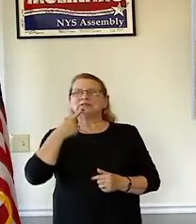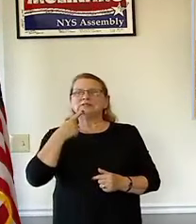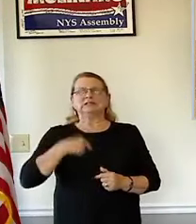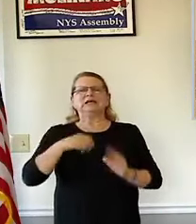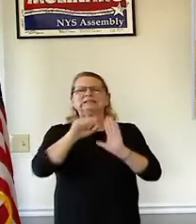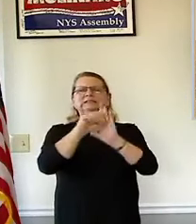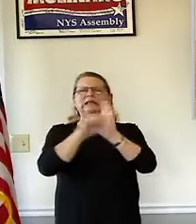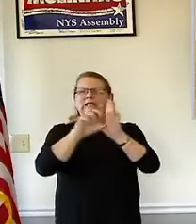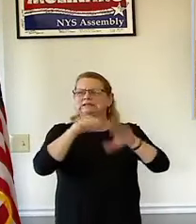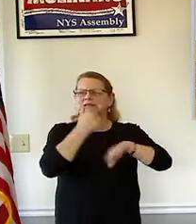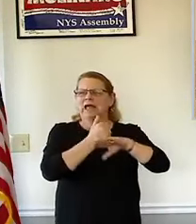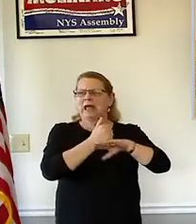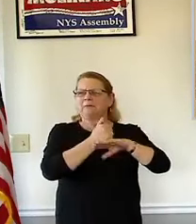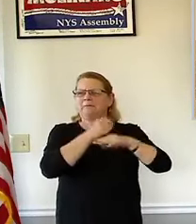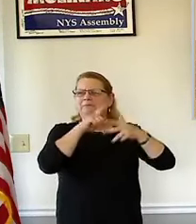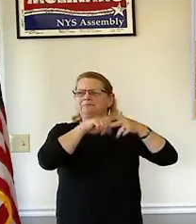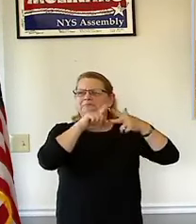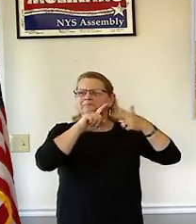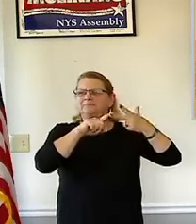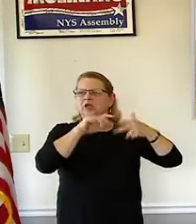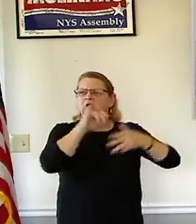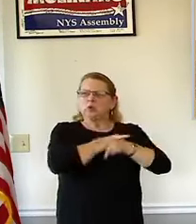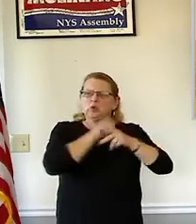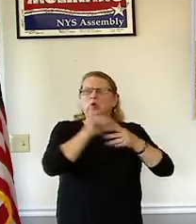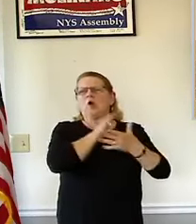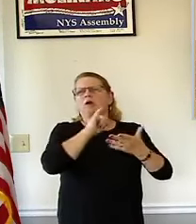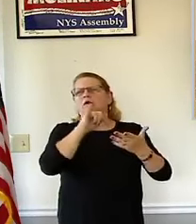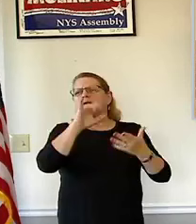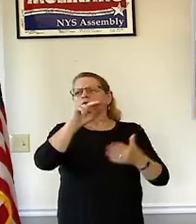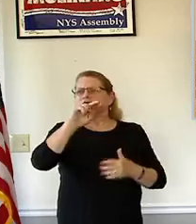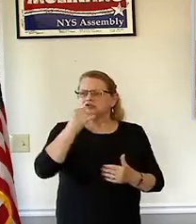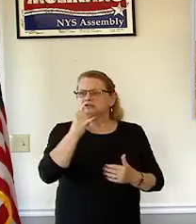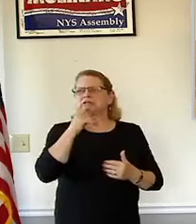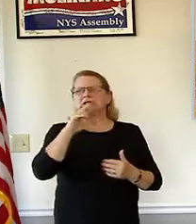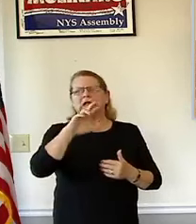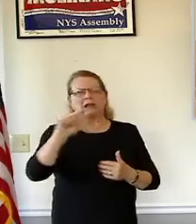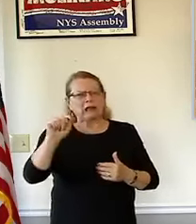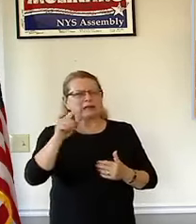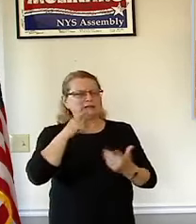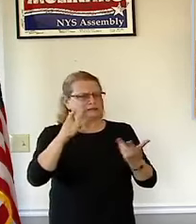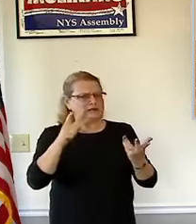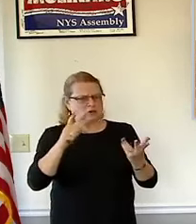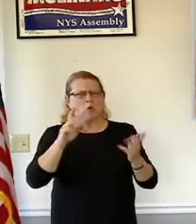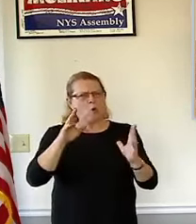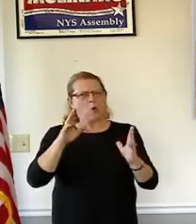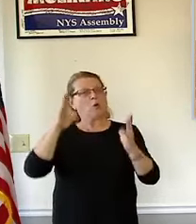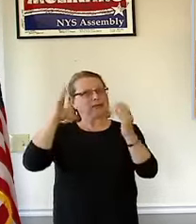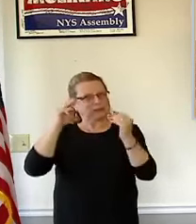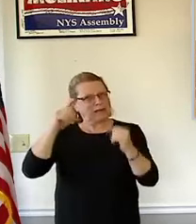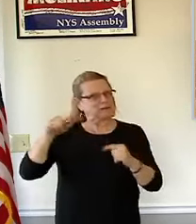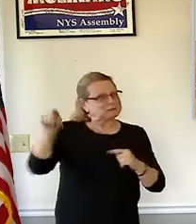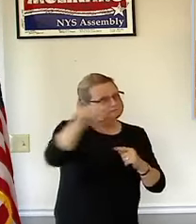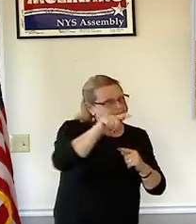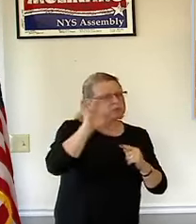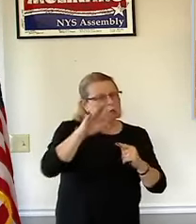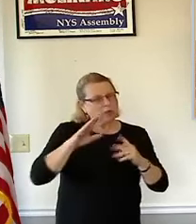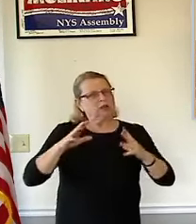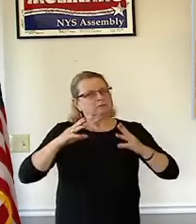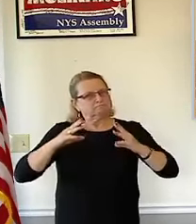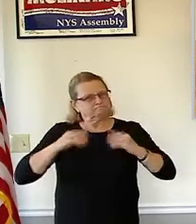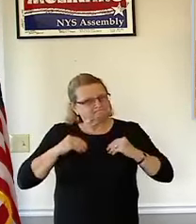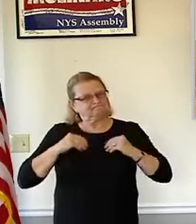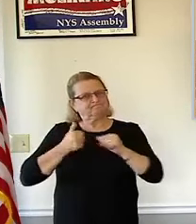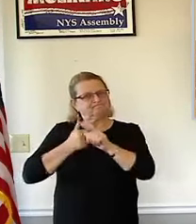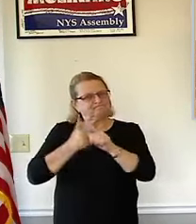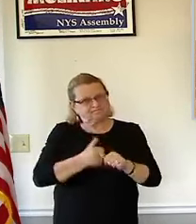this guidance, these three states issued this guidance, expecting that people would adhere to that expectation. So if you're